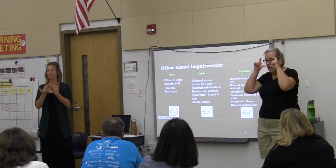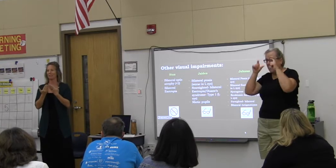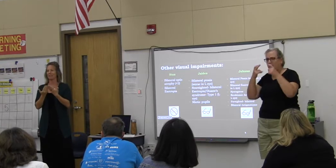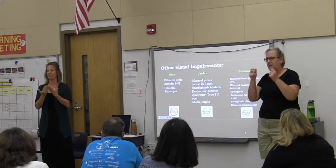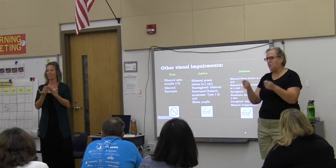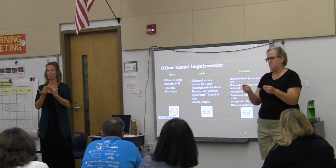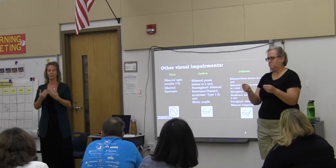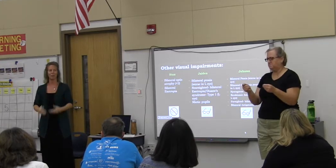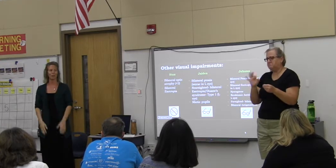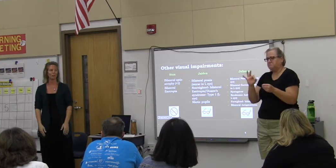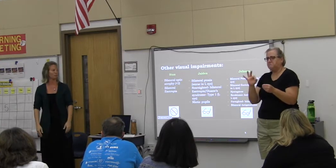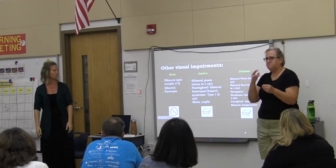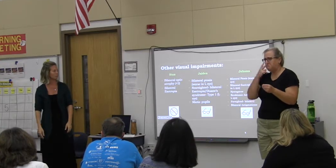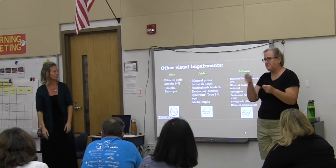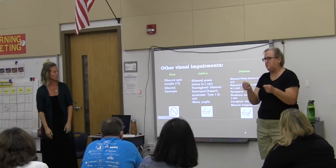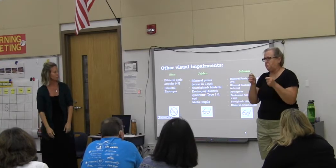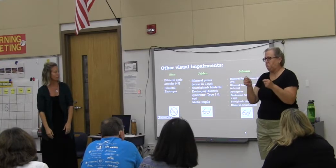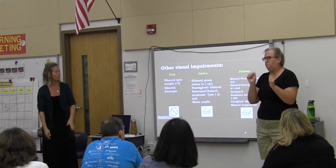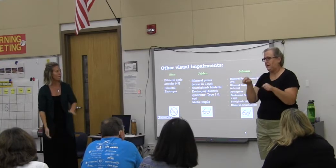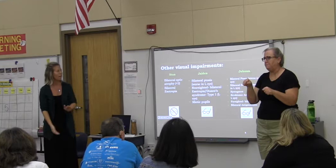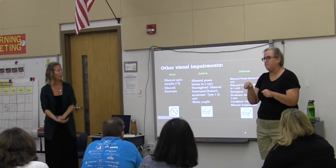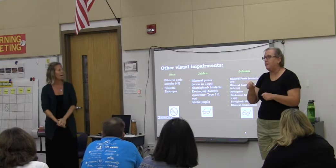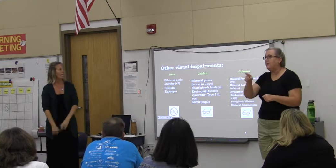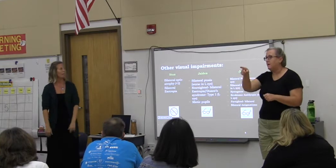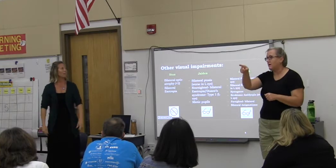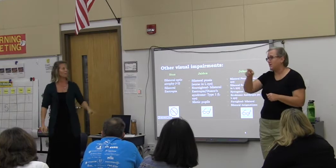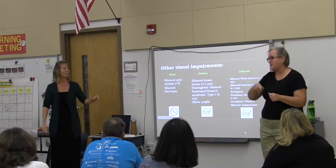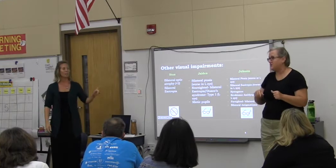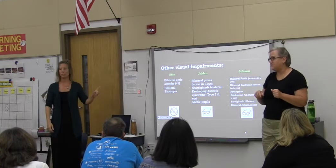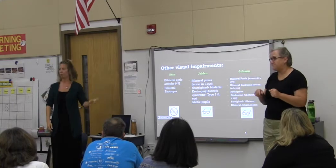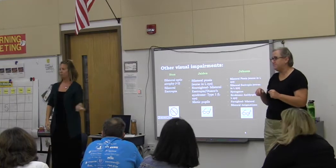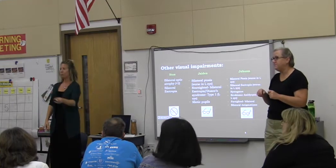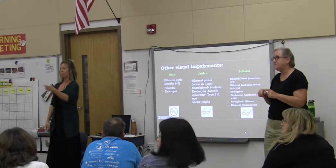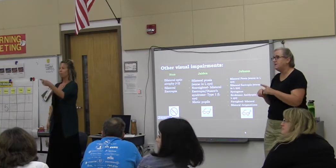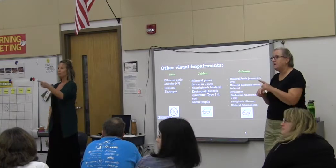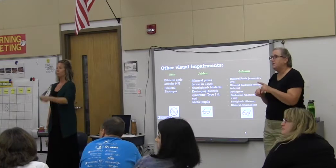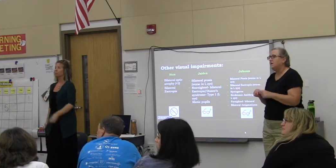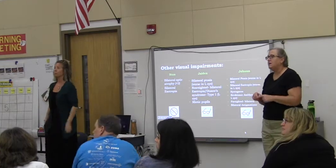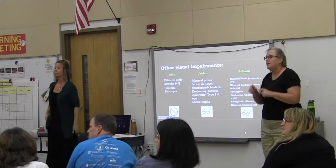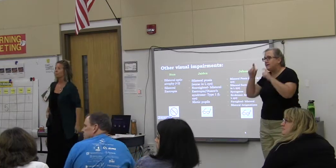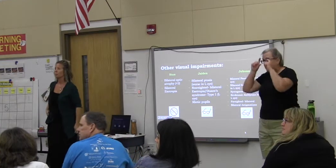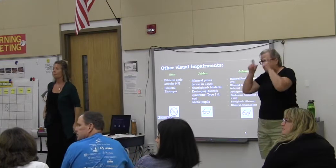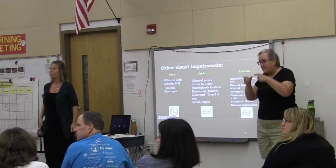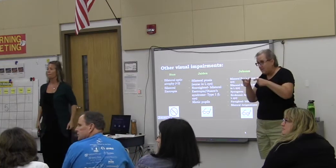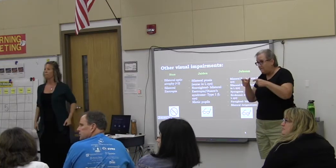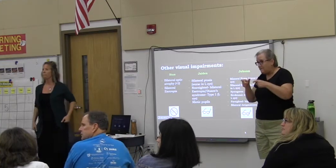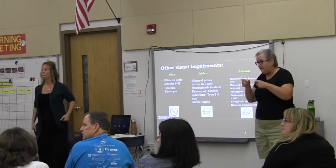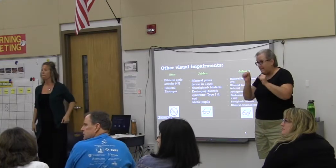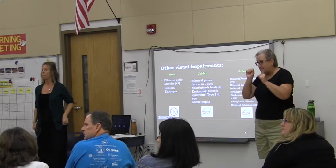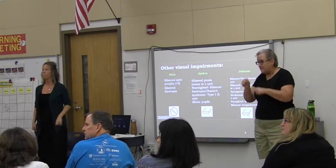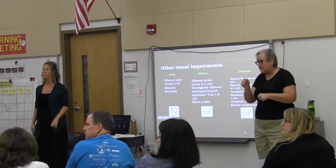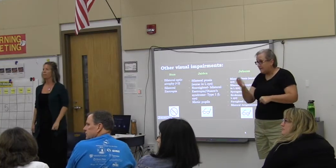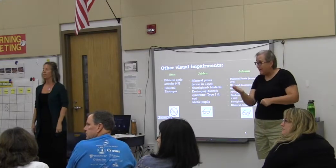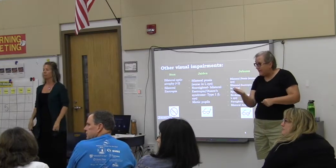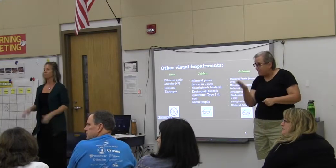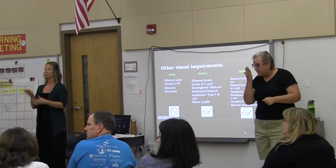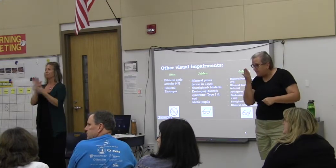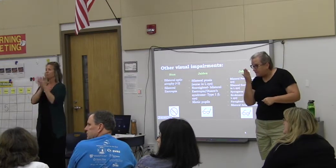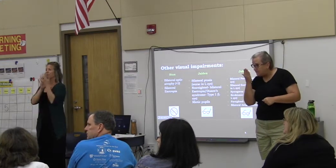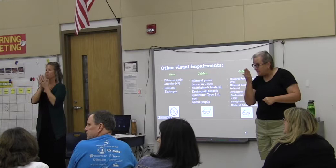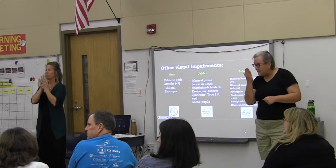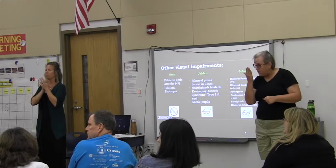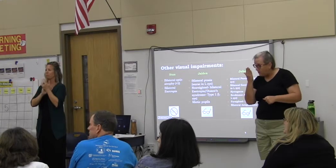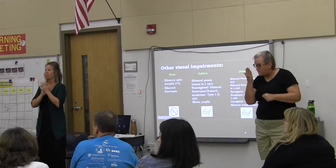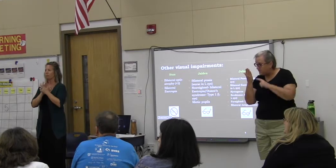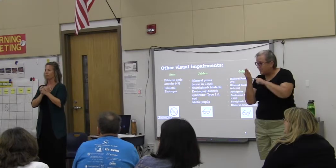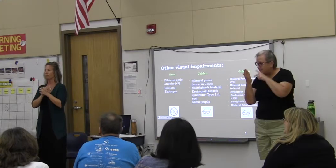gonna be able to see things a little bit closer. And I have then a question. Mhm. If he takes off his glasses, if he